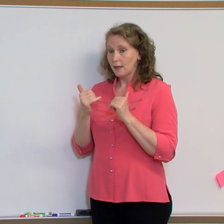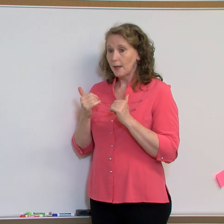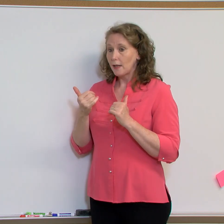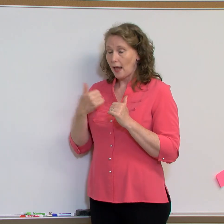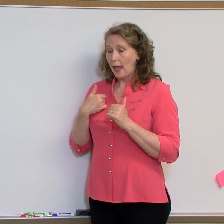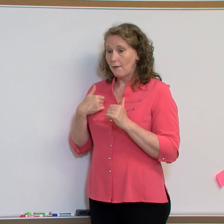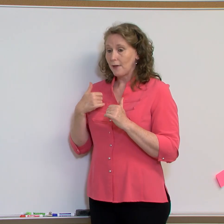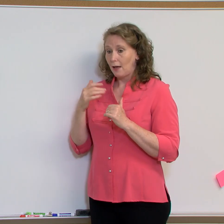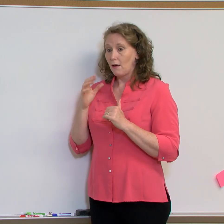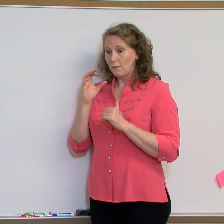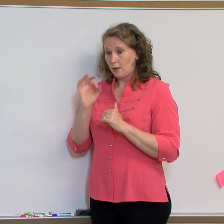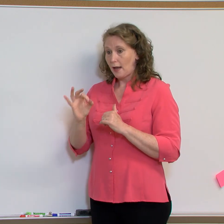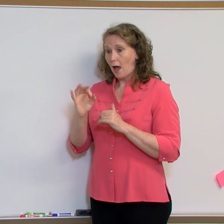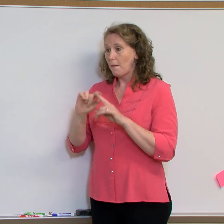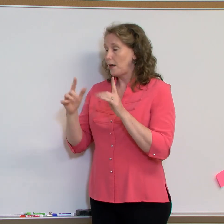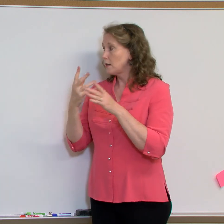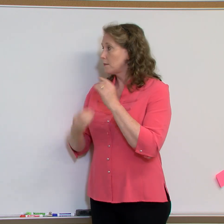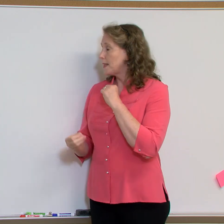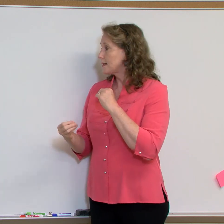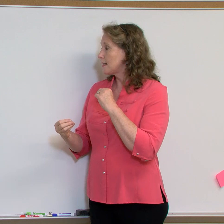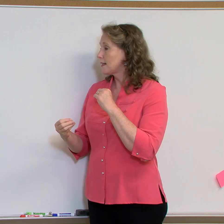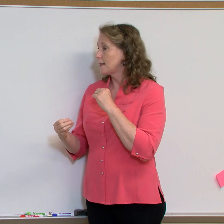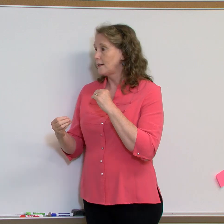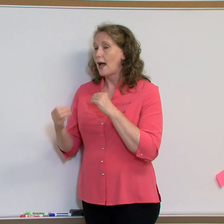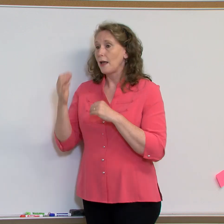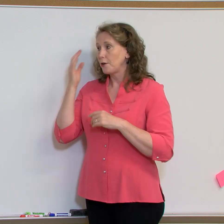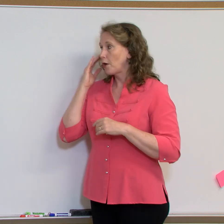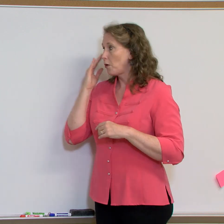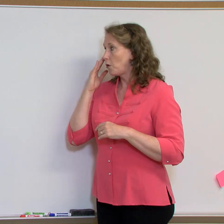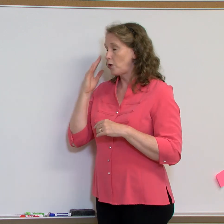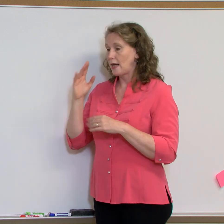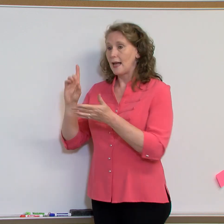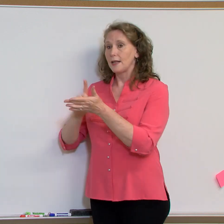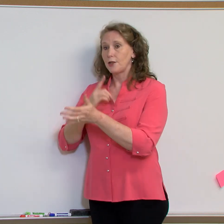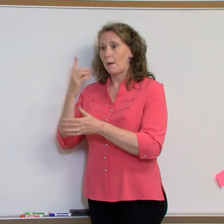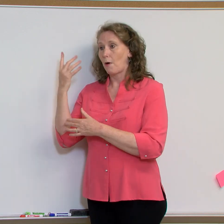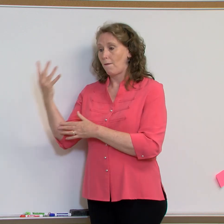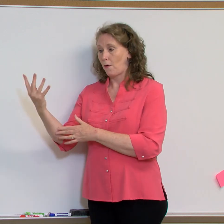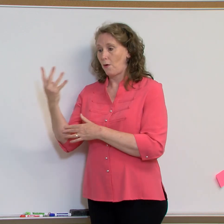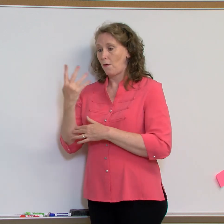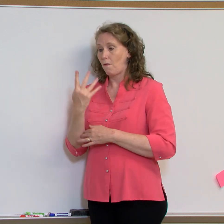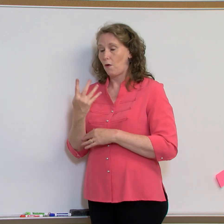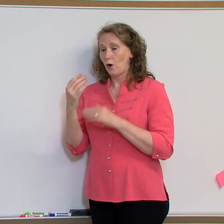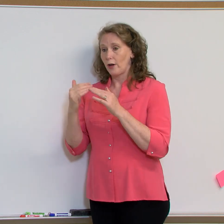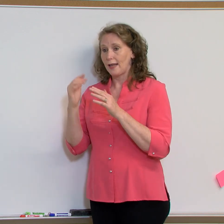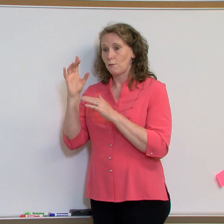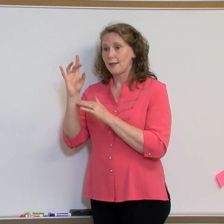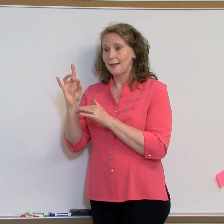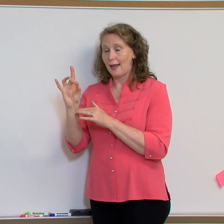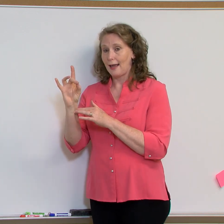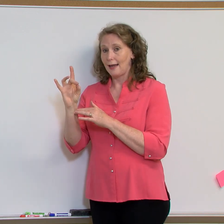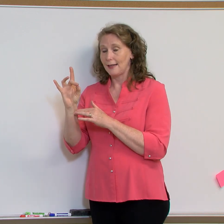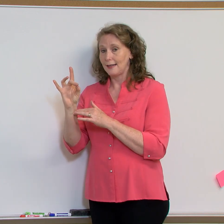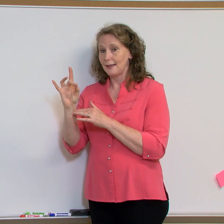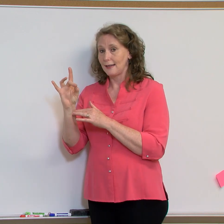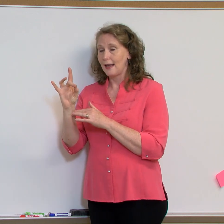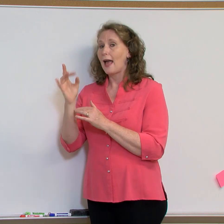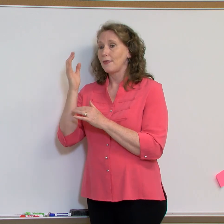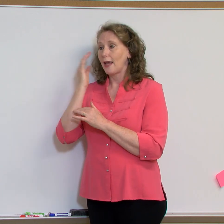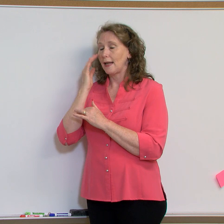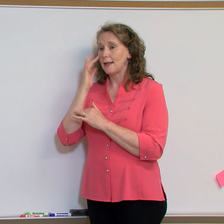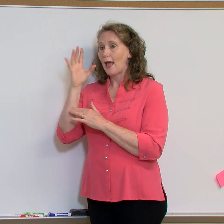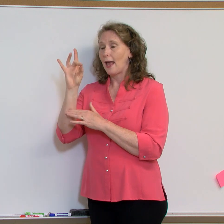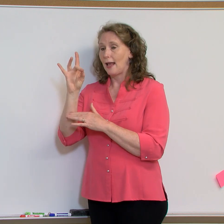it, but it wasn't there. They know that double 4 is 8, and they know